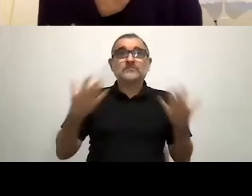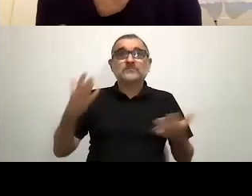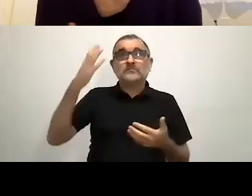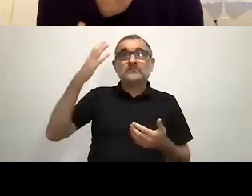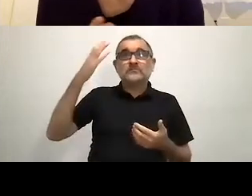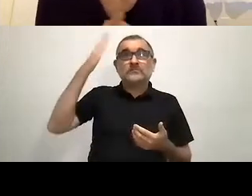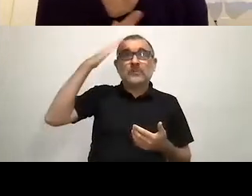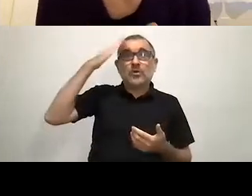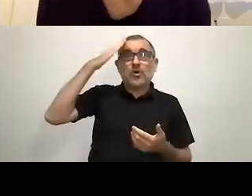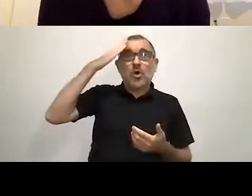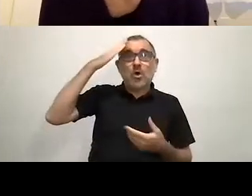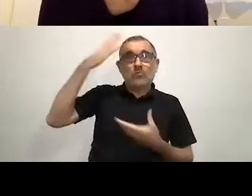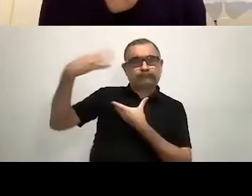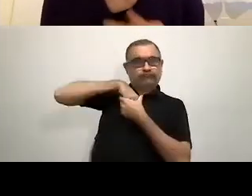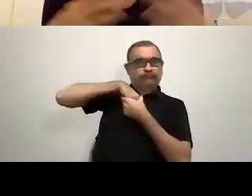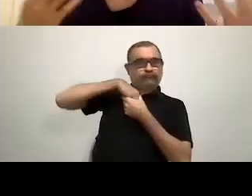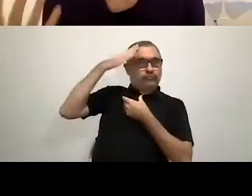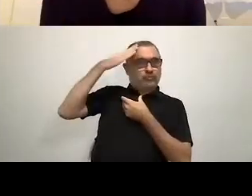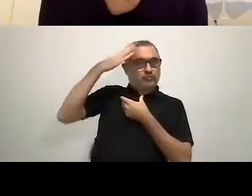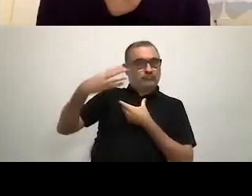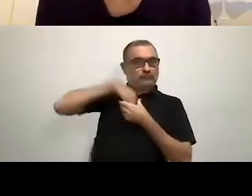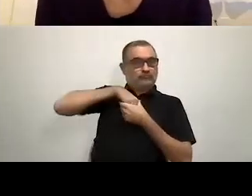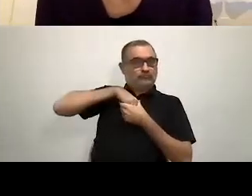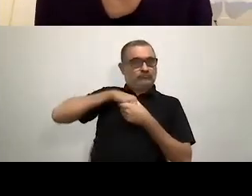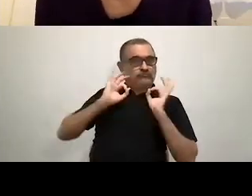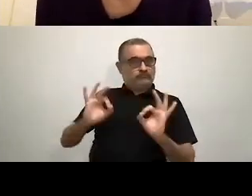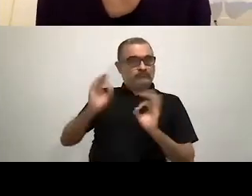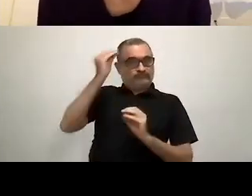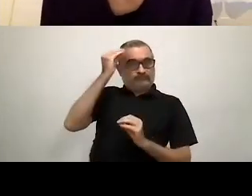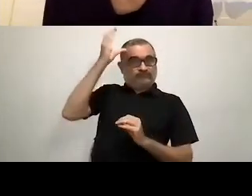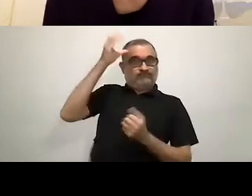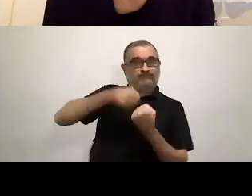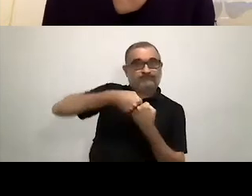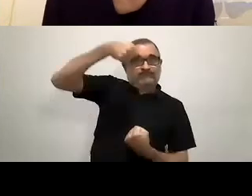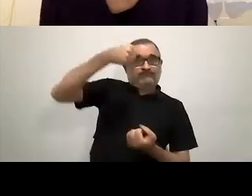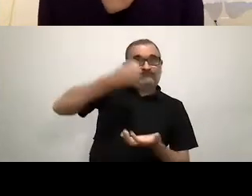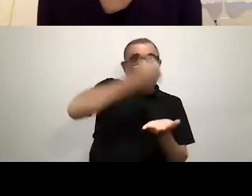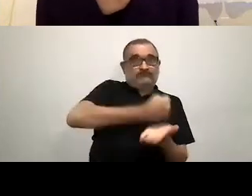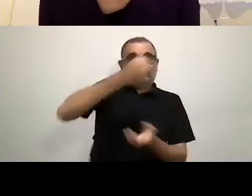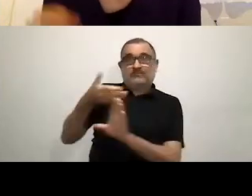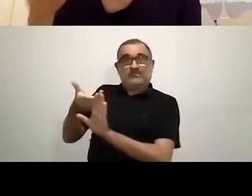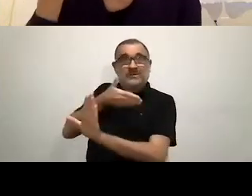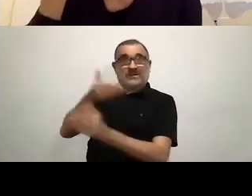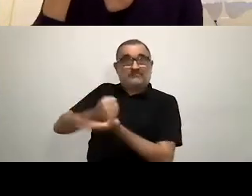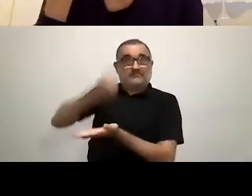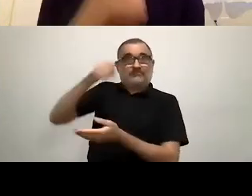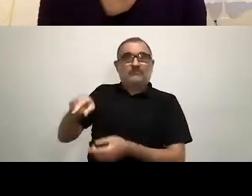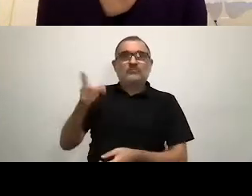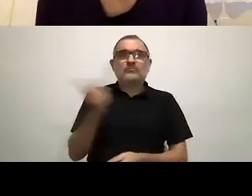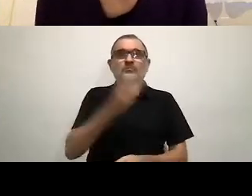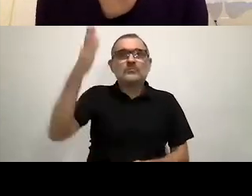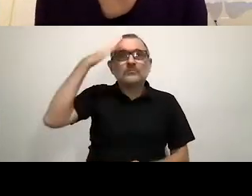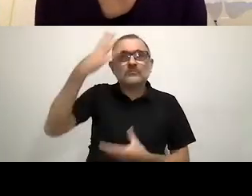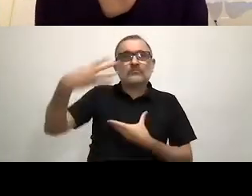or pre-accredited is the same. So you should have knowledge of current affairs, international geography, history, cultures, and